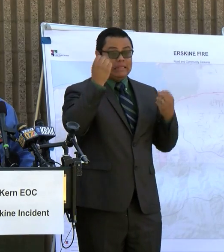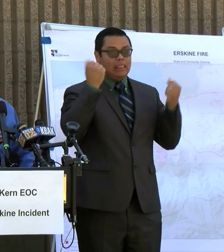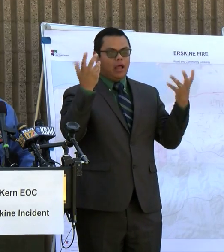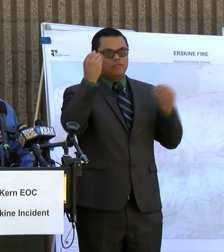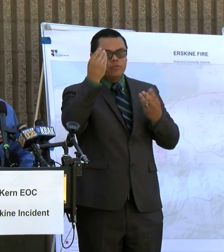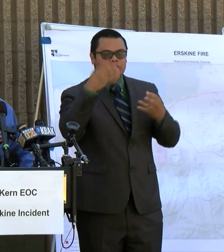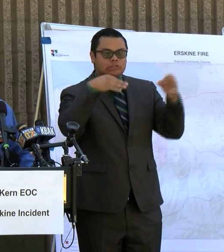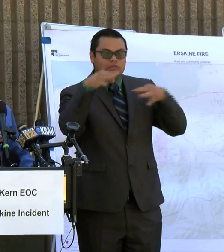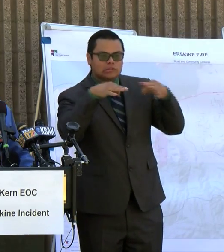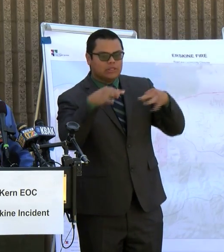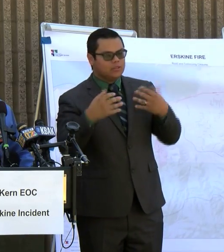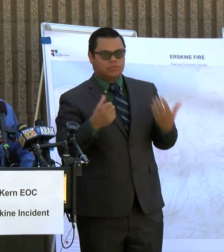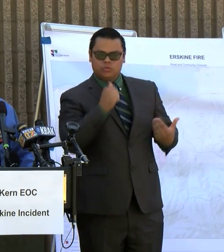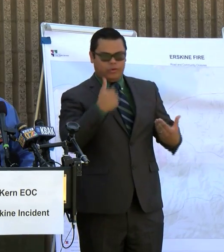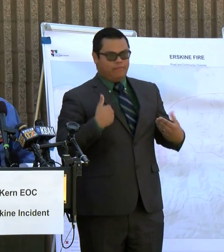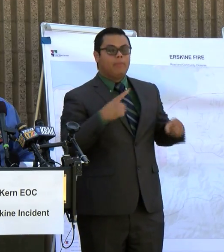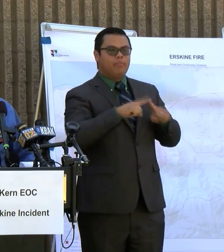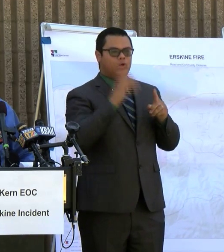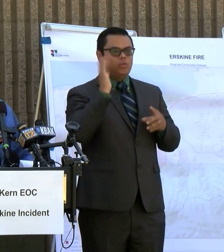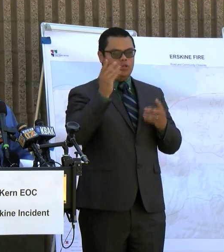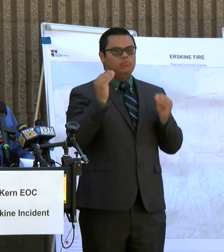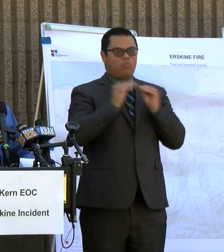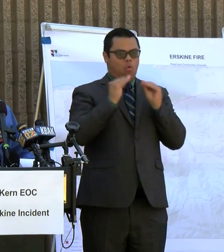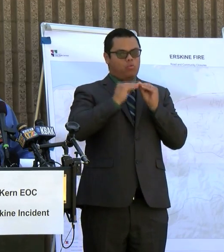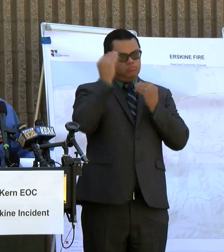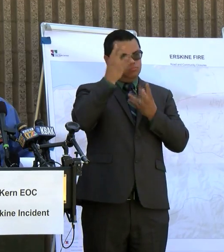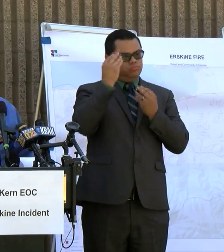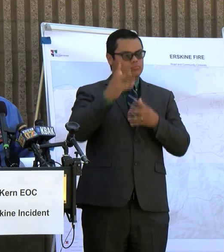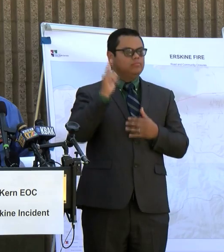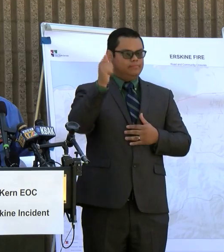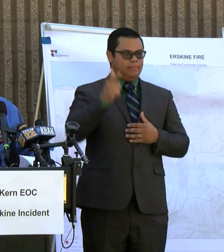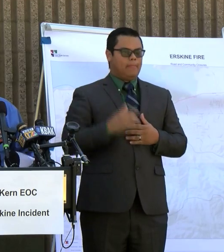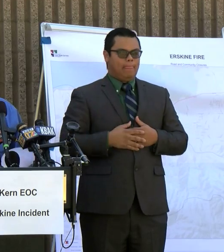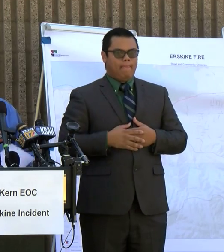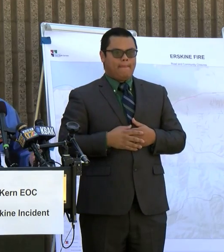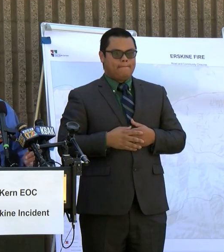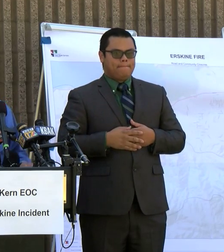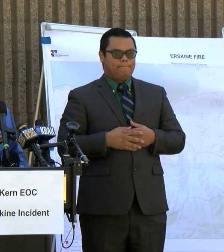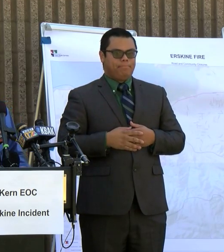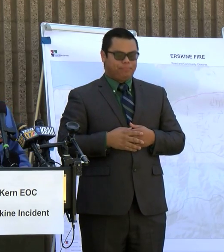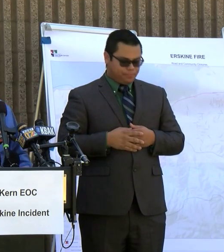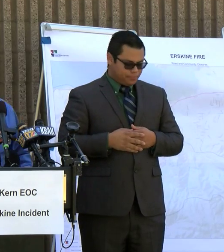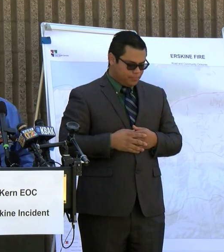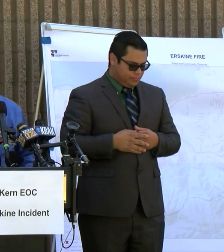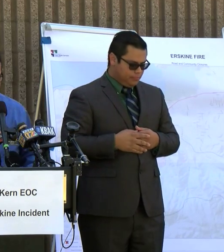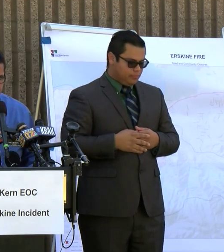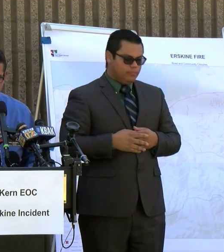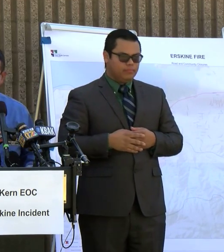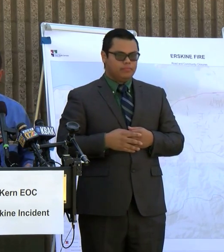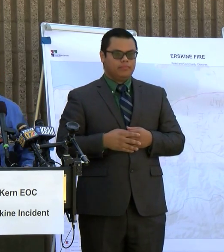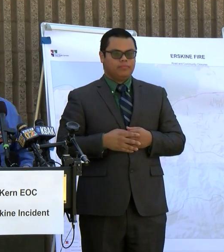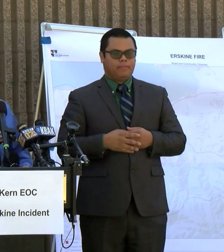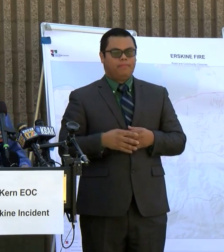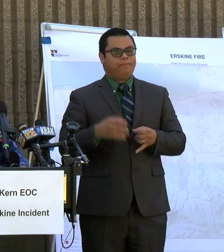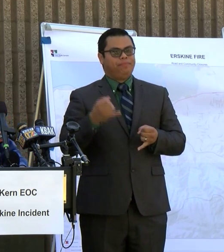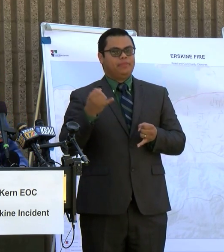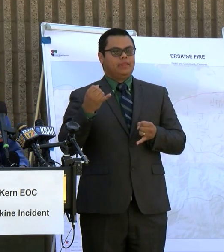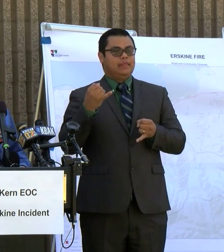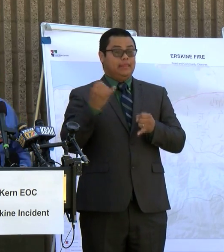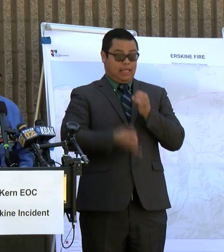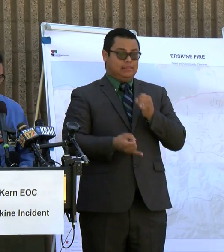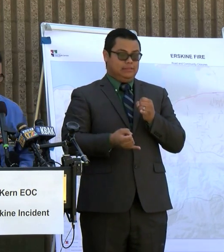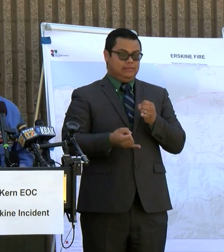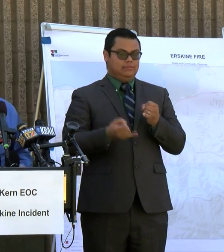on the circumstances of that arrest, but I'll be putting out some additional information on that later today. And the last thing that I would